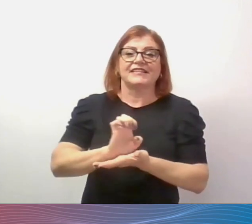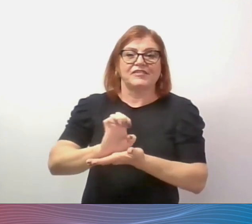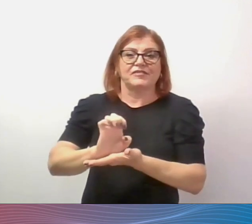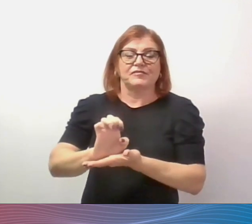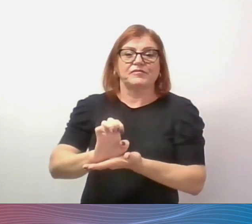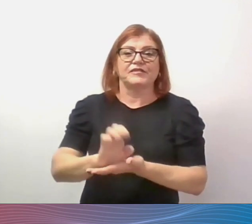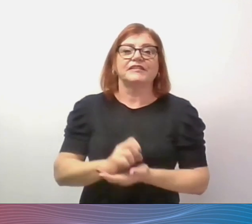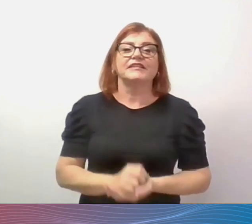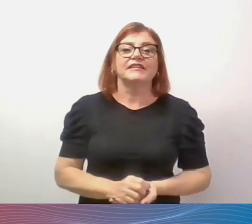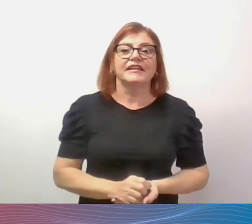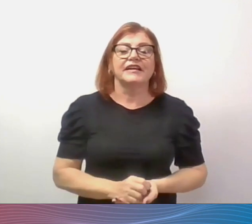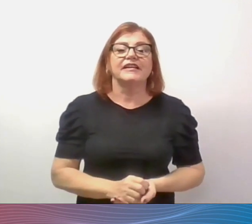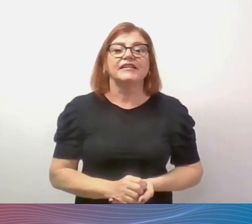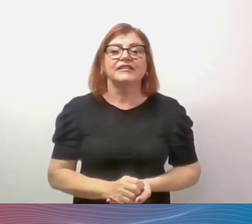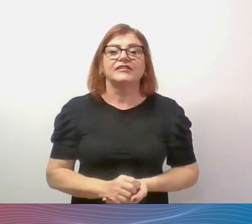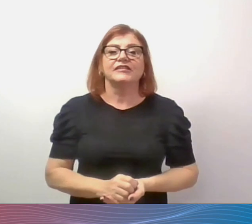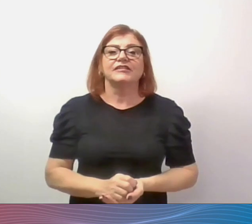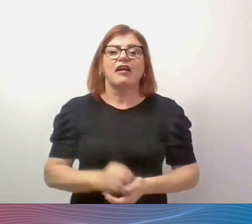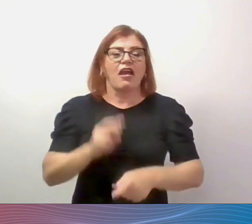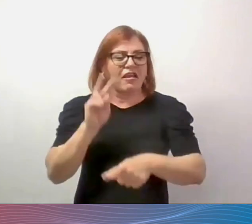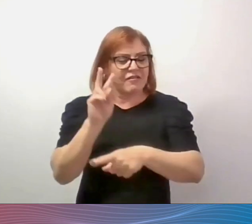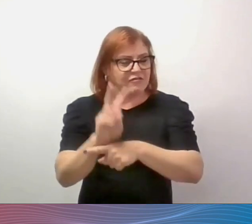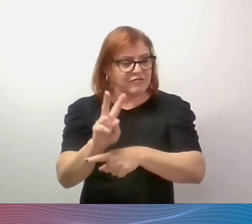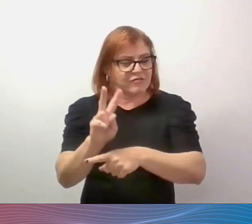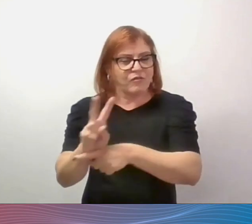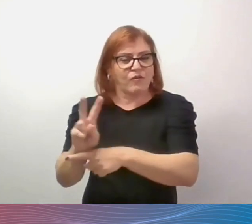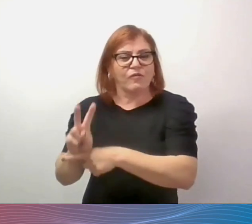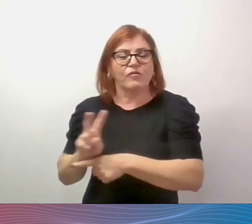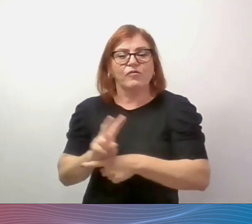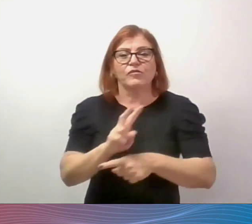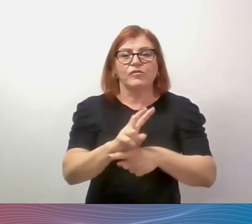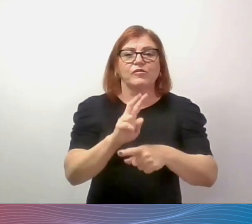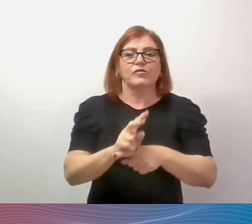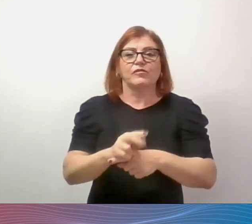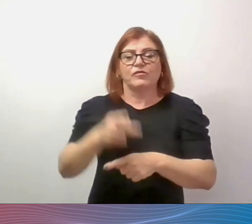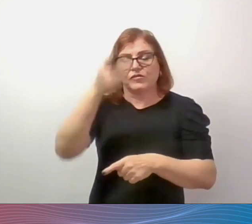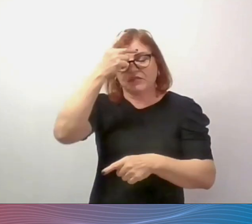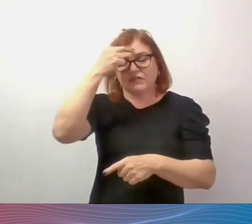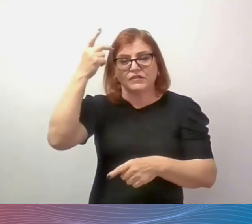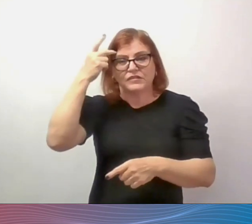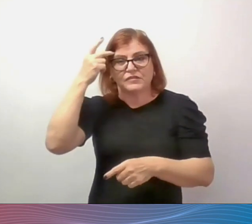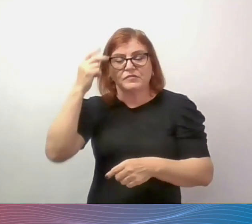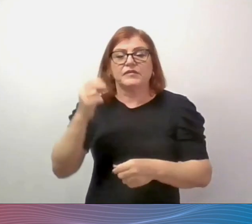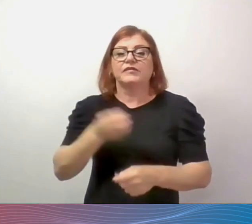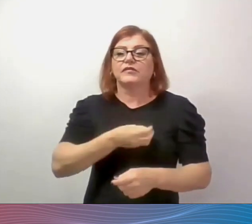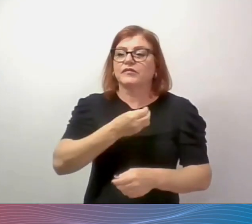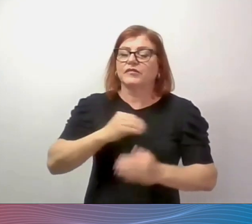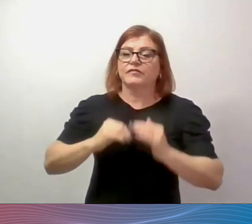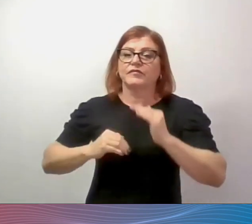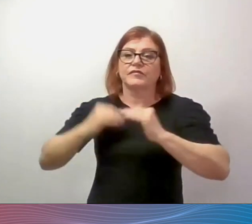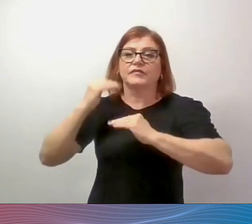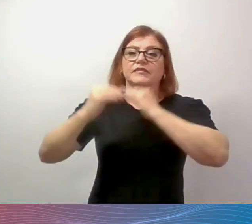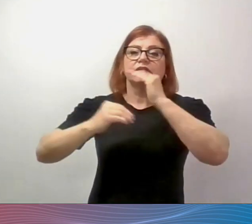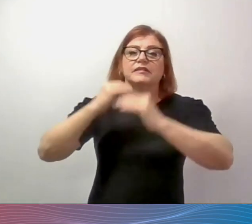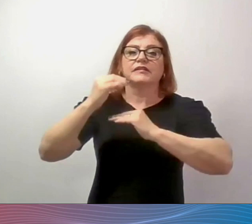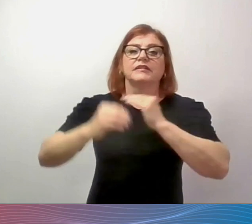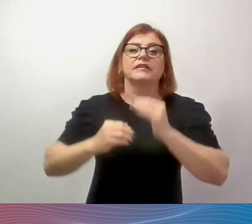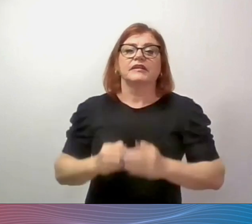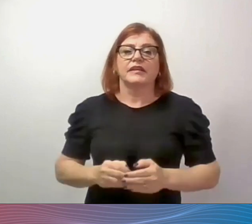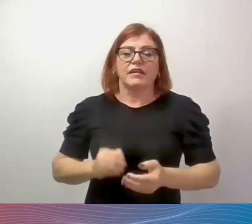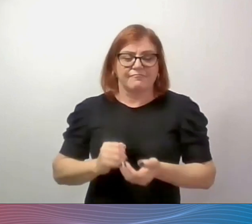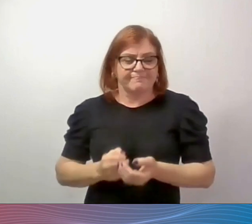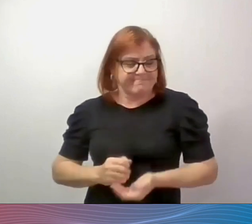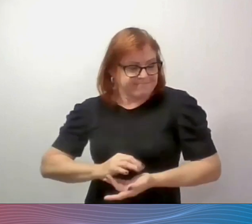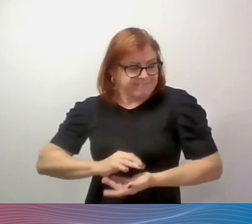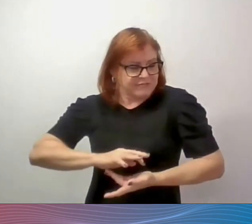de outros membros, you take care of other people, a vida cresce, and the life grows, você está cheio de realidade, you are full of